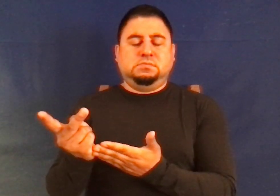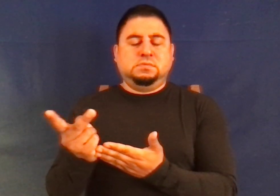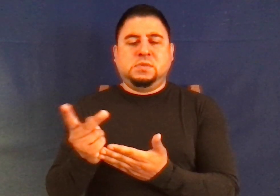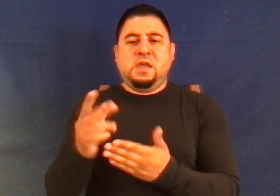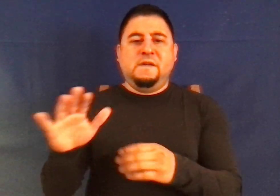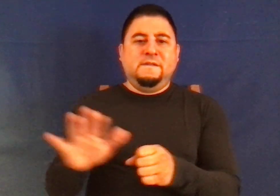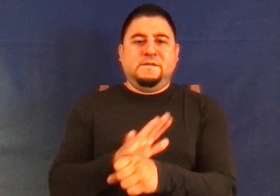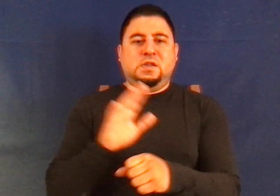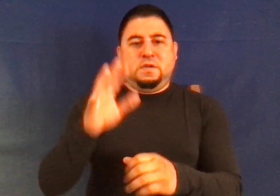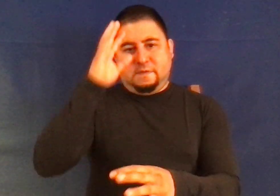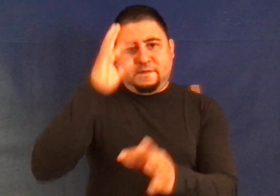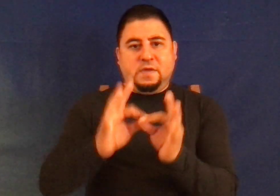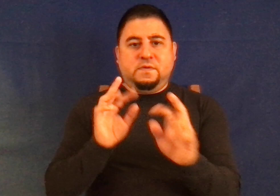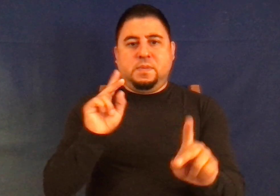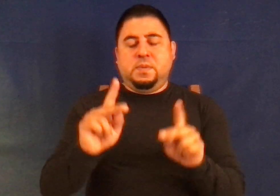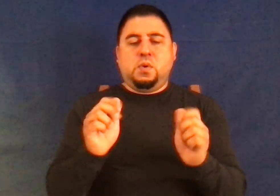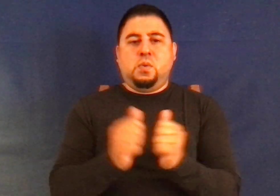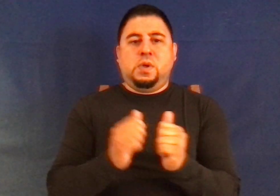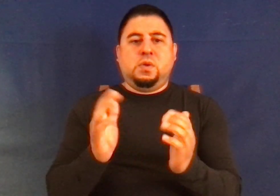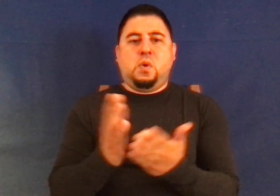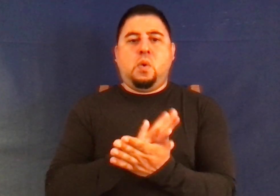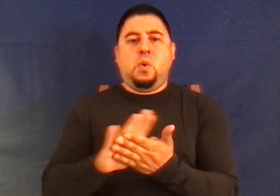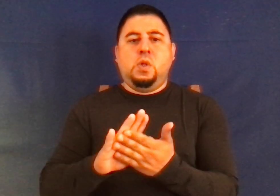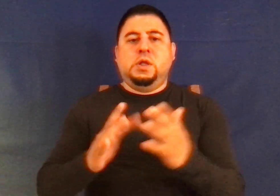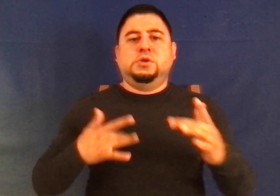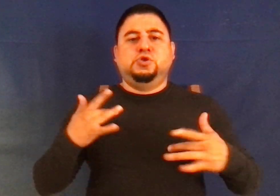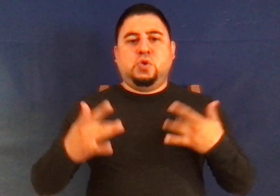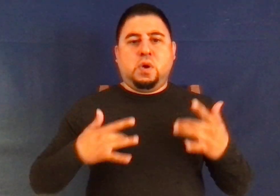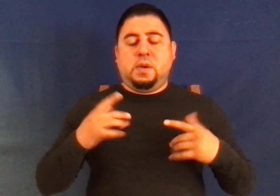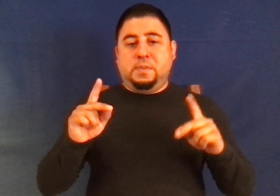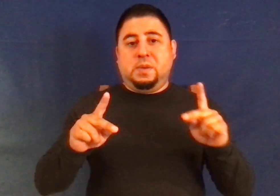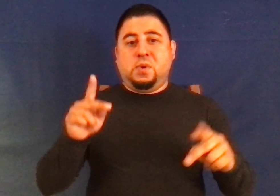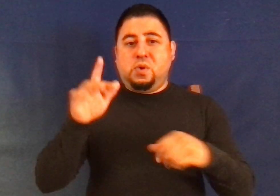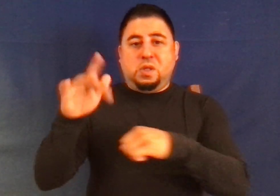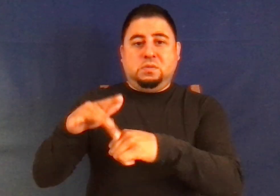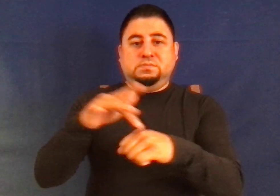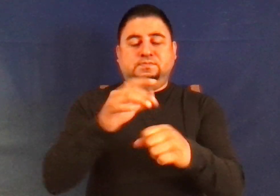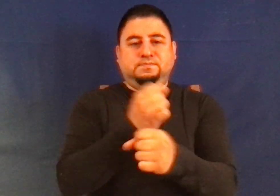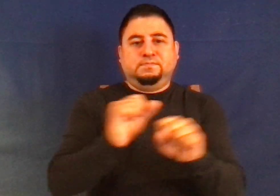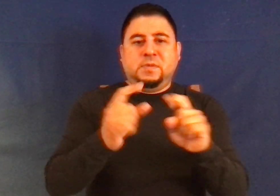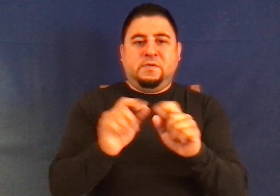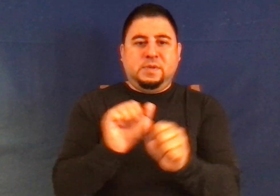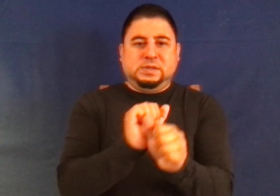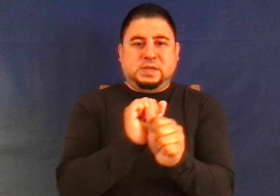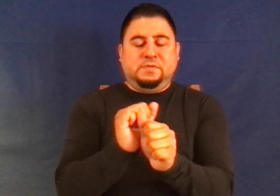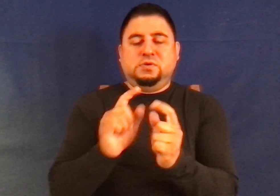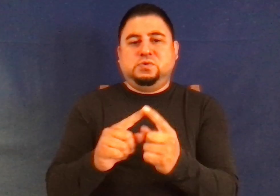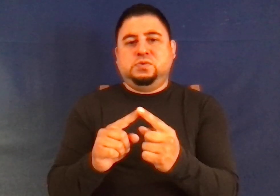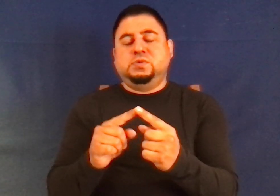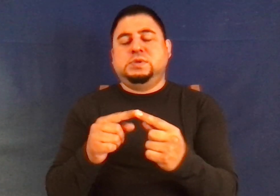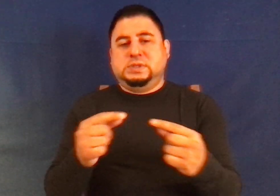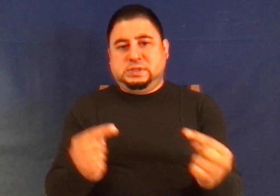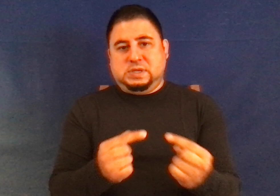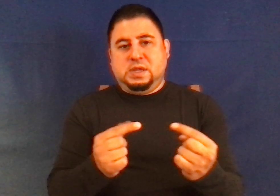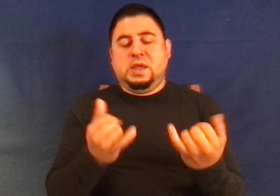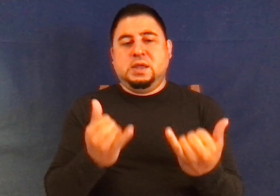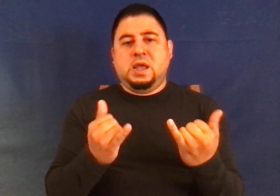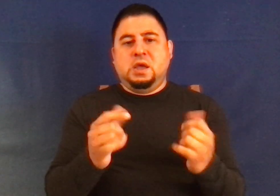faithful with holy joy. For on those you have rescued from the slavery to sin, you bestow